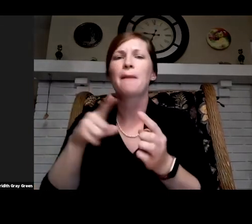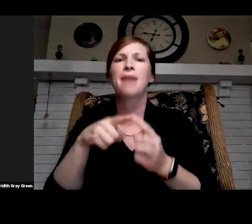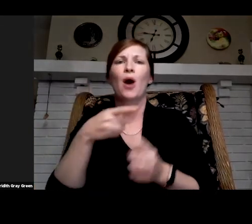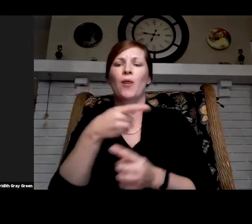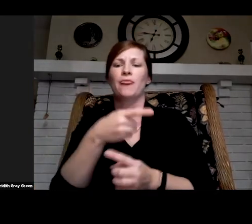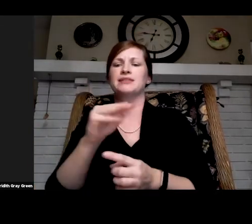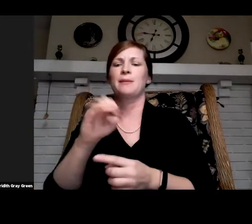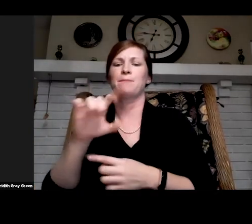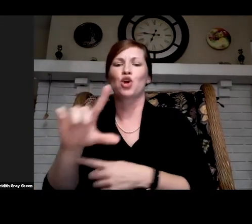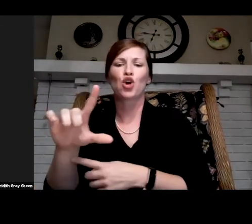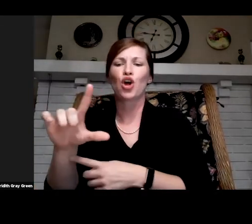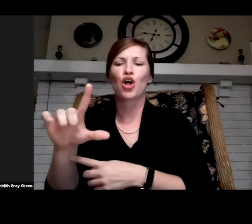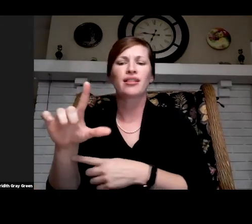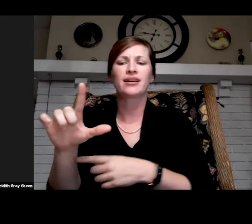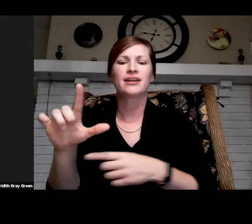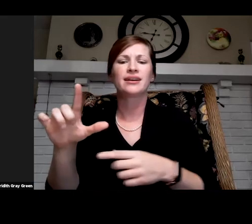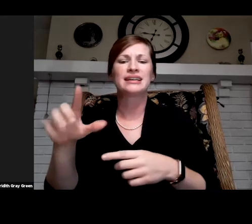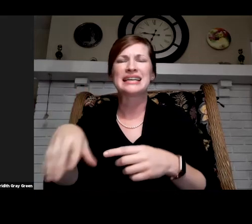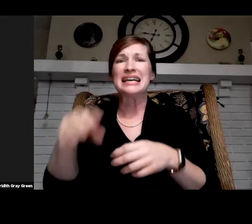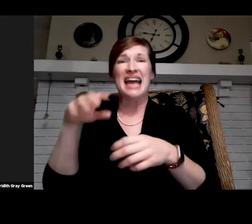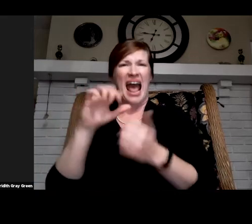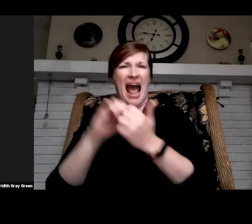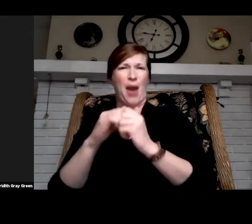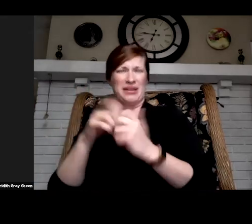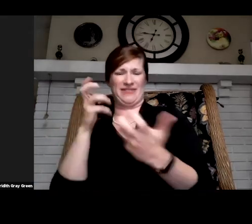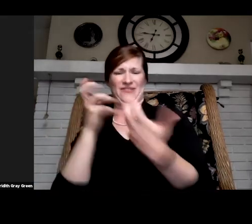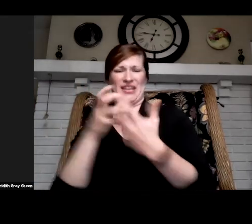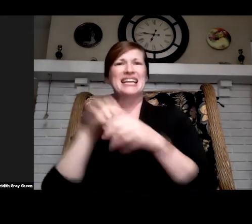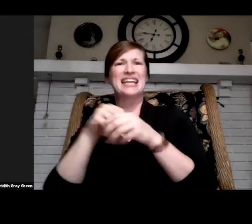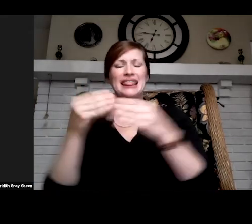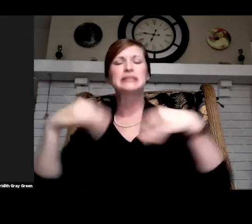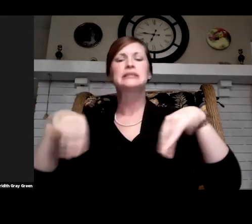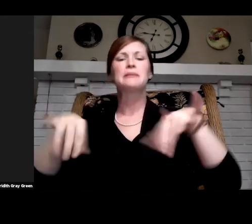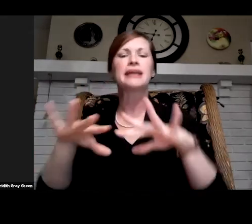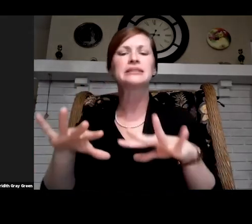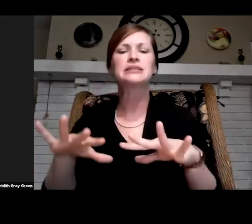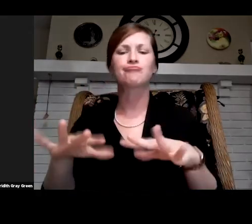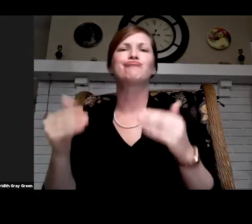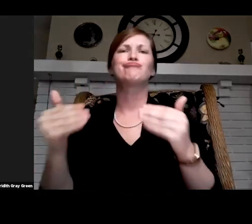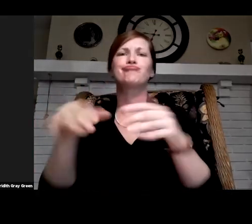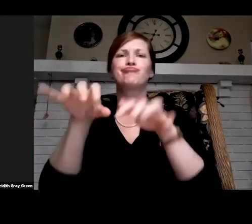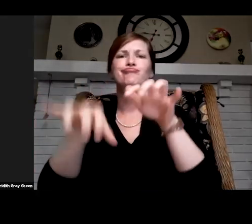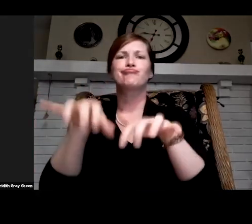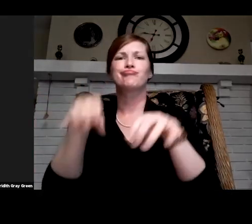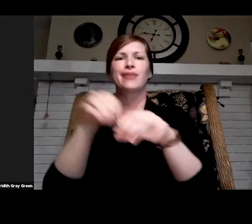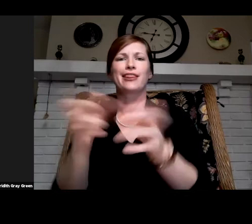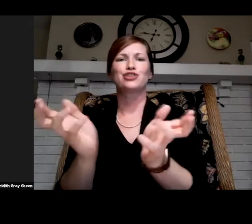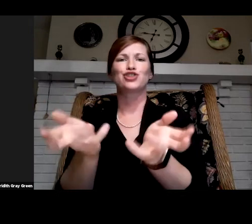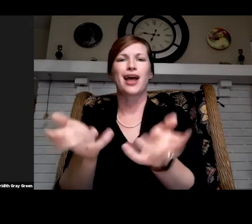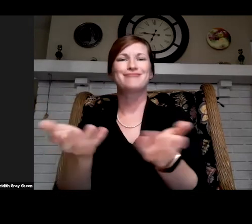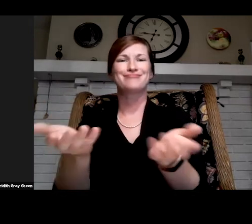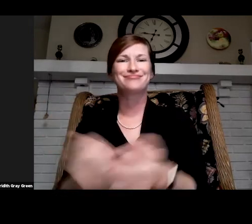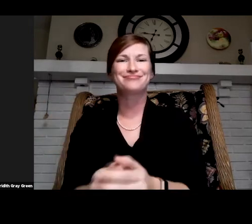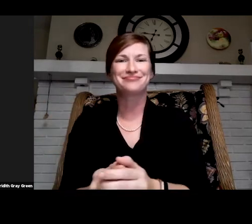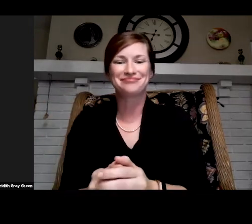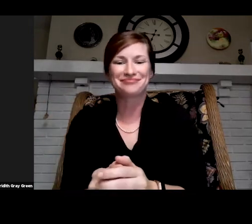And what do you notice about the murals, about the mural and how it fits in the space? You